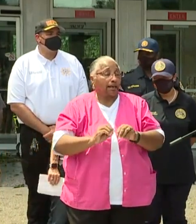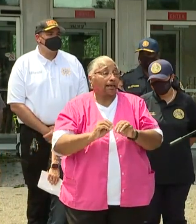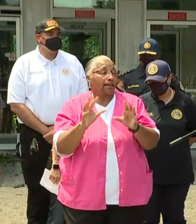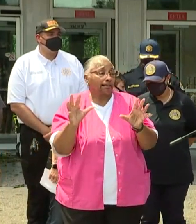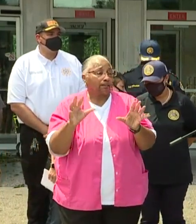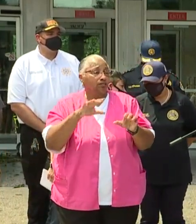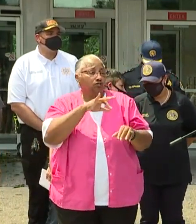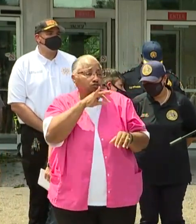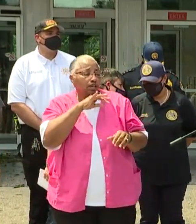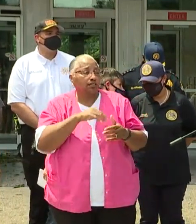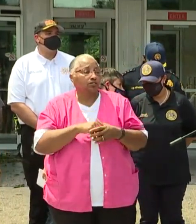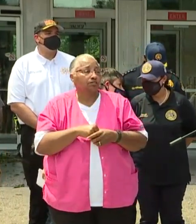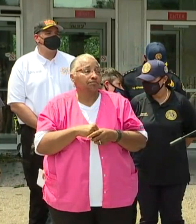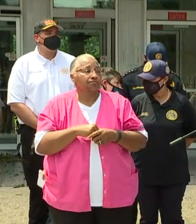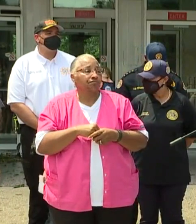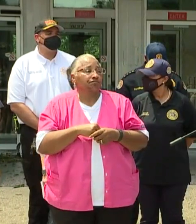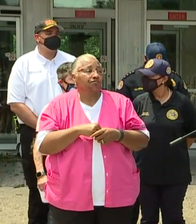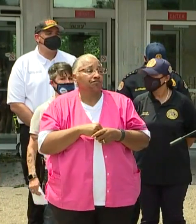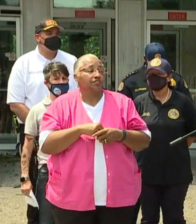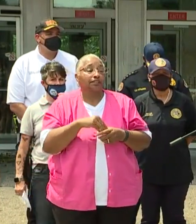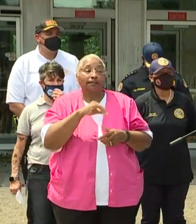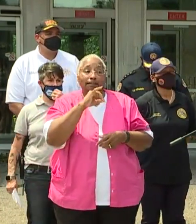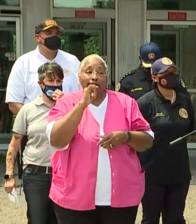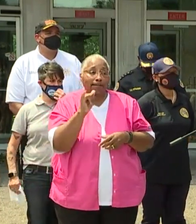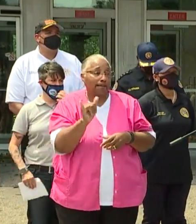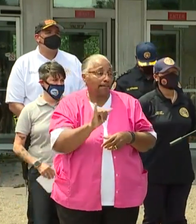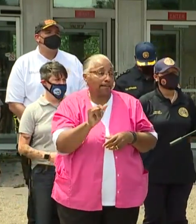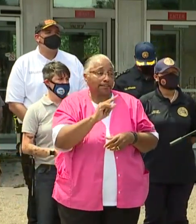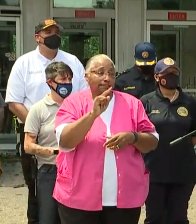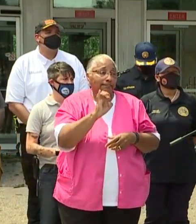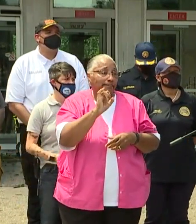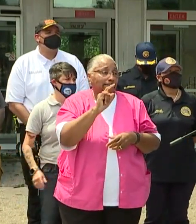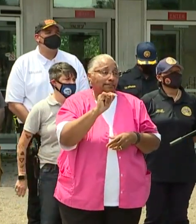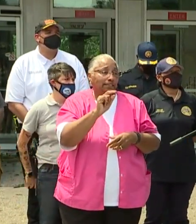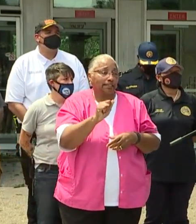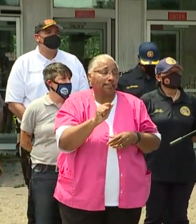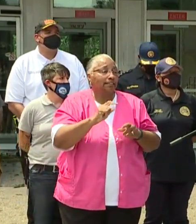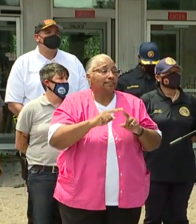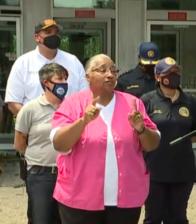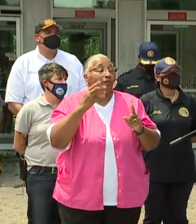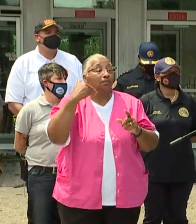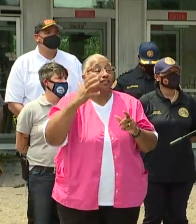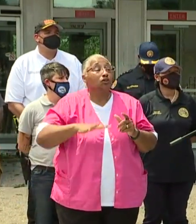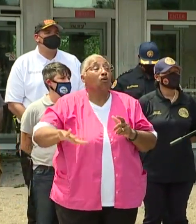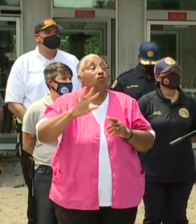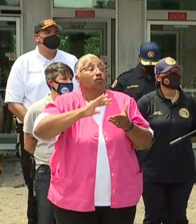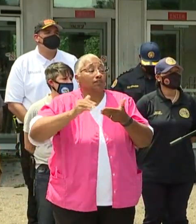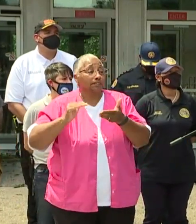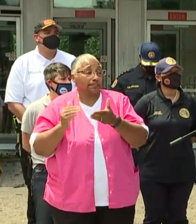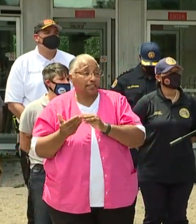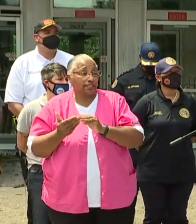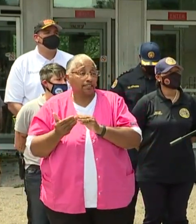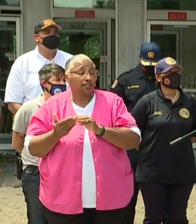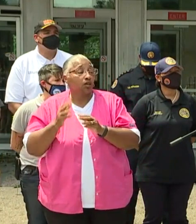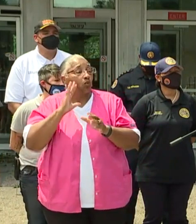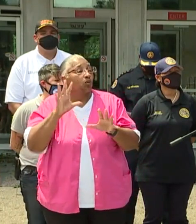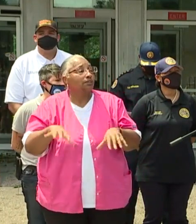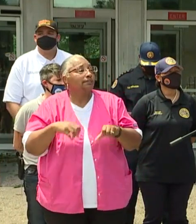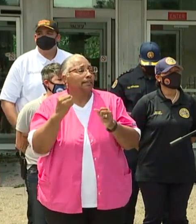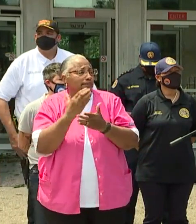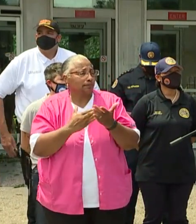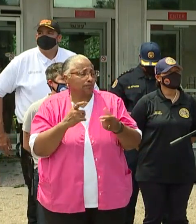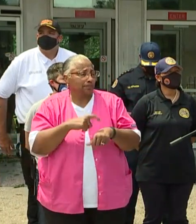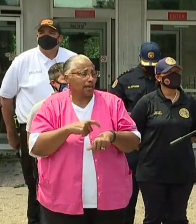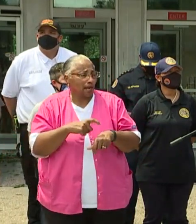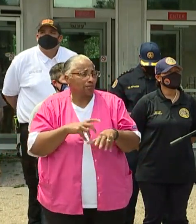debris. This is unlike Zeta. This is unlike many of the storms we've seen because it is all over the city and everywhere. It's going to take some time. It's going to